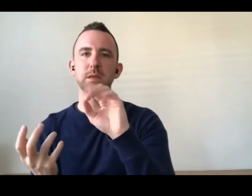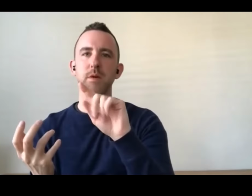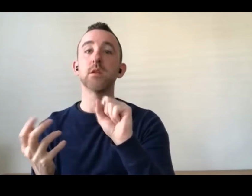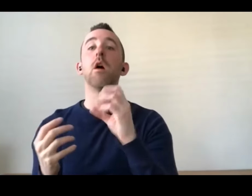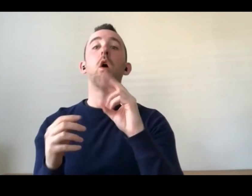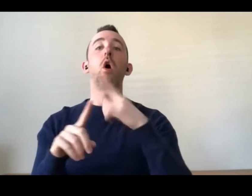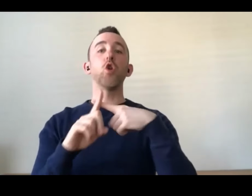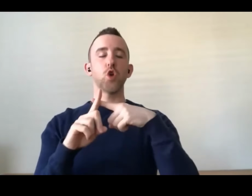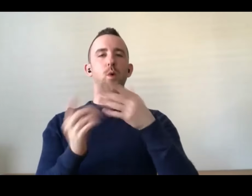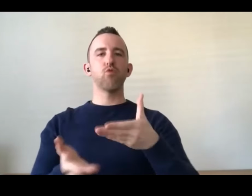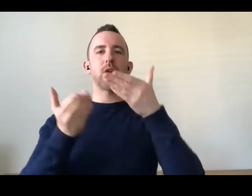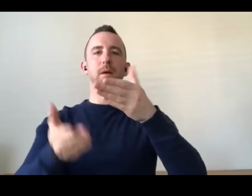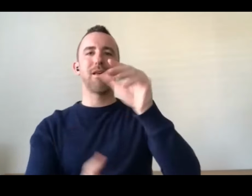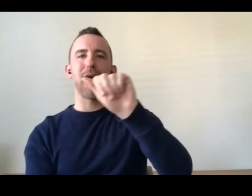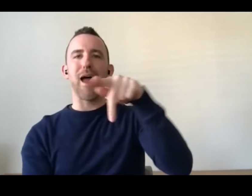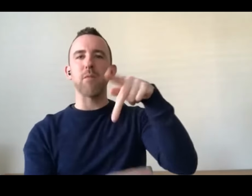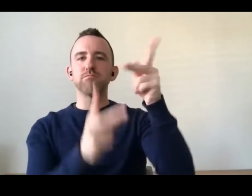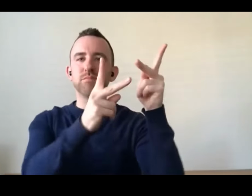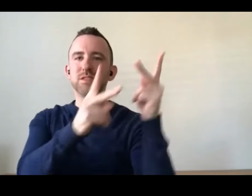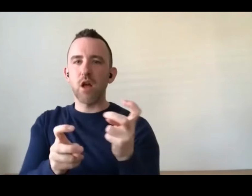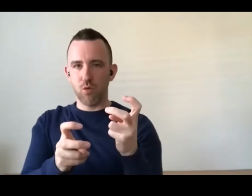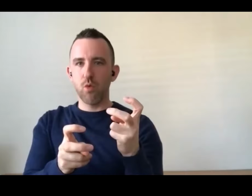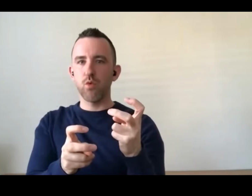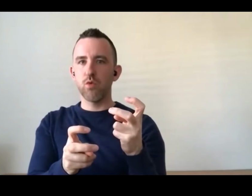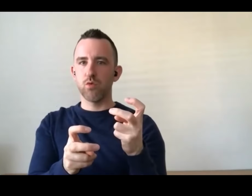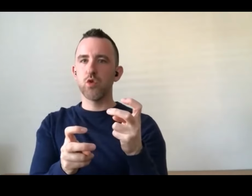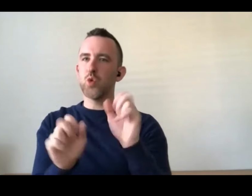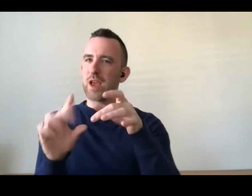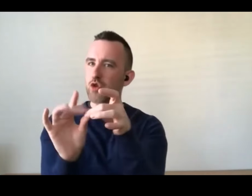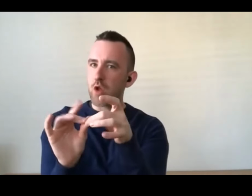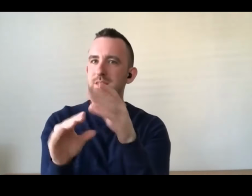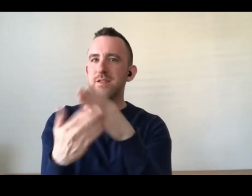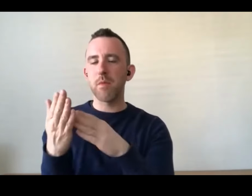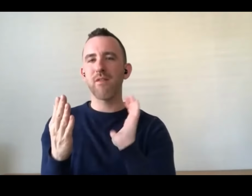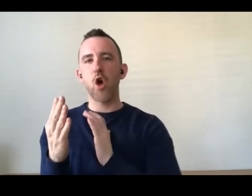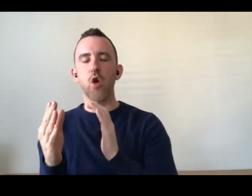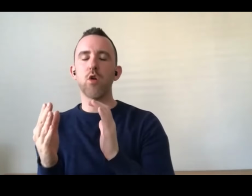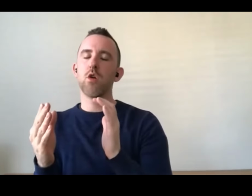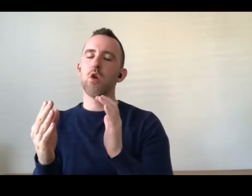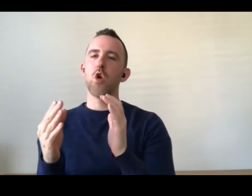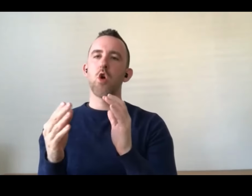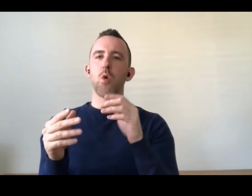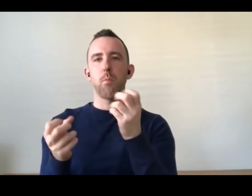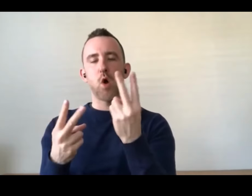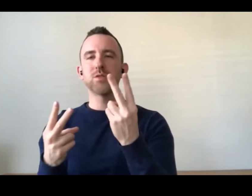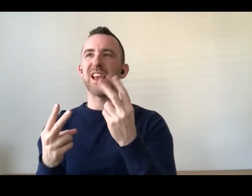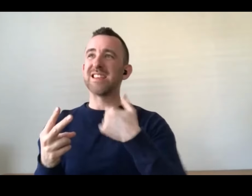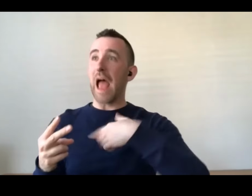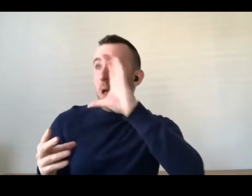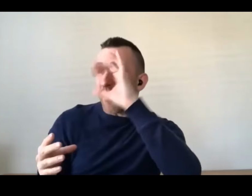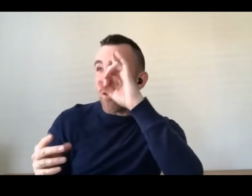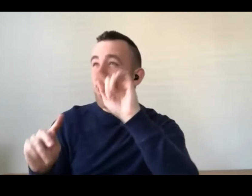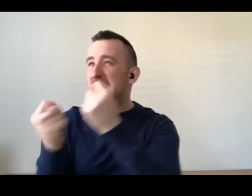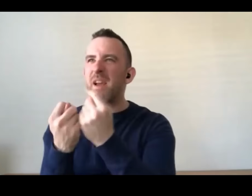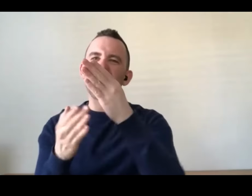the app, as I said, social media, etc. You can always comment on some of our posts and say, hey, I'm looking for a team, and then find other weirdos around